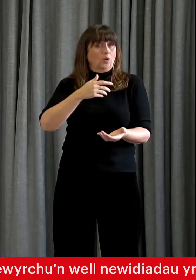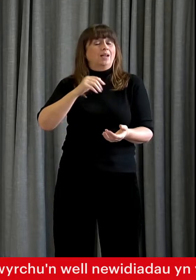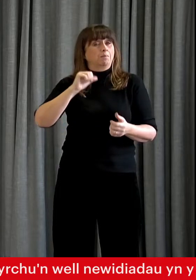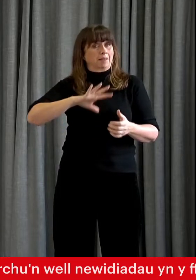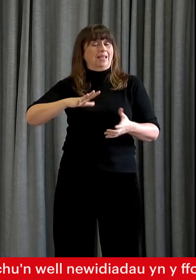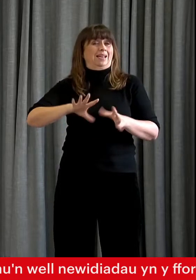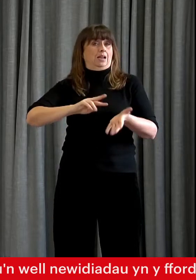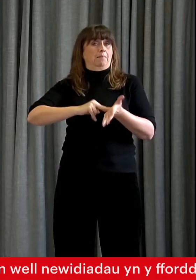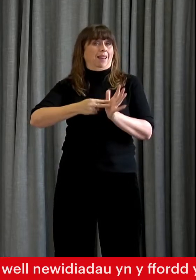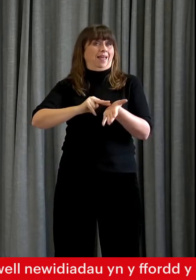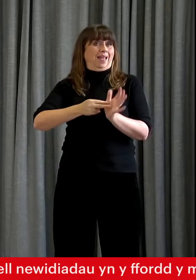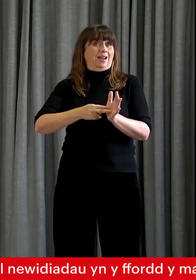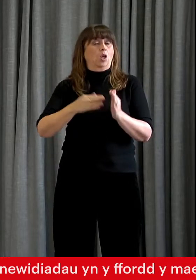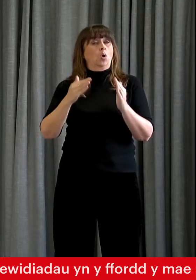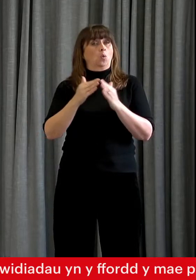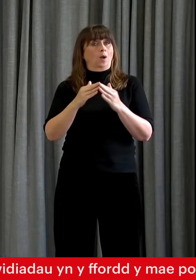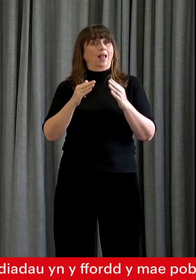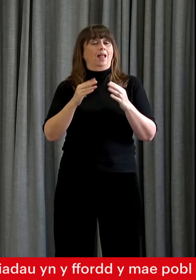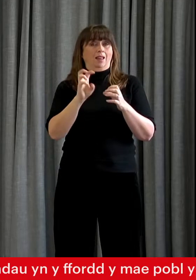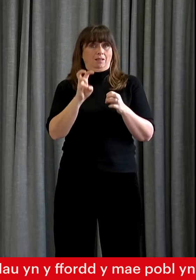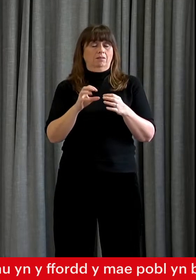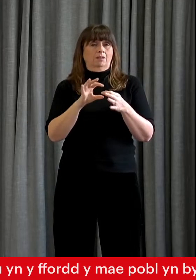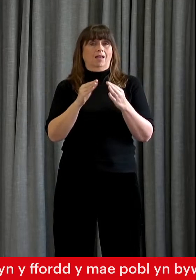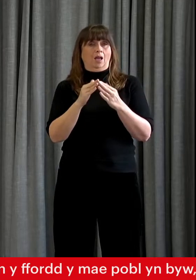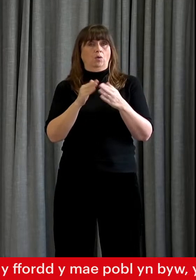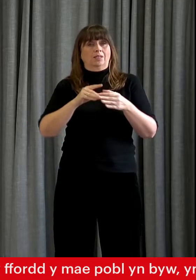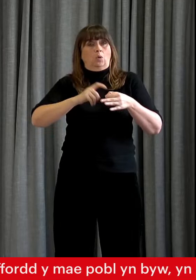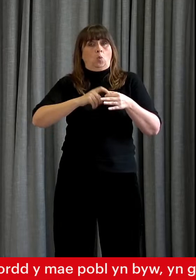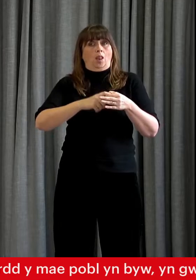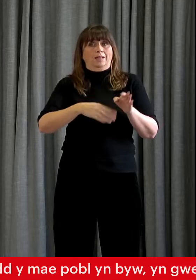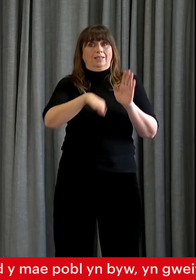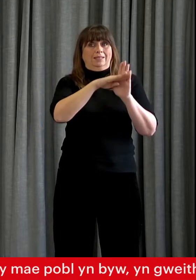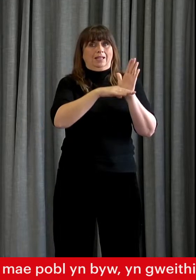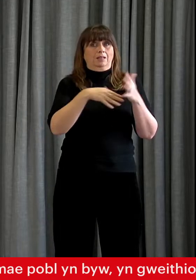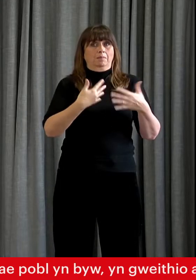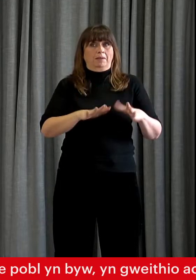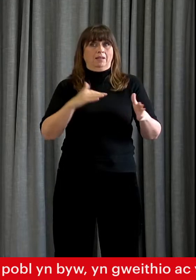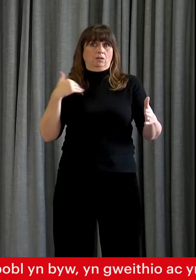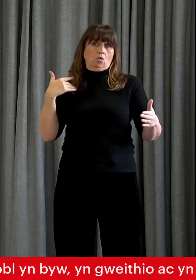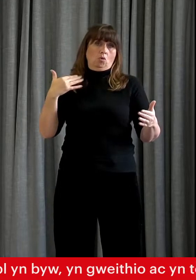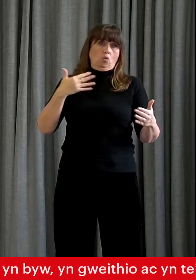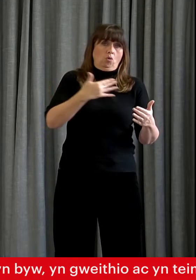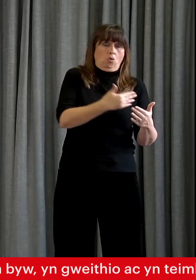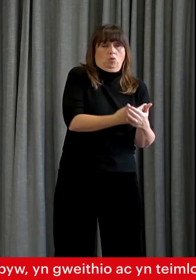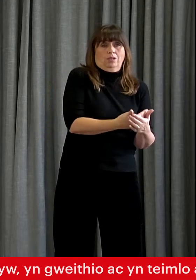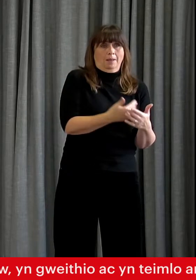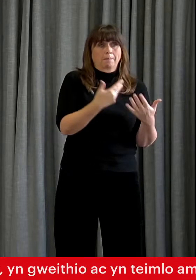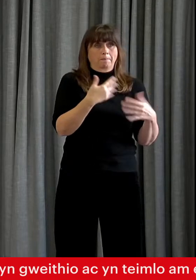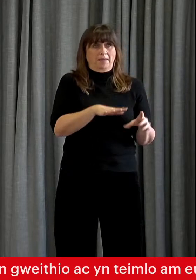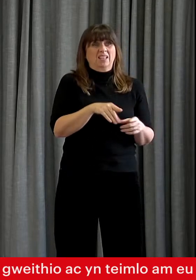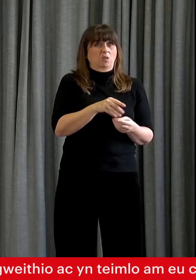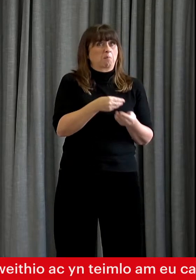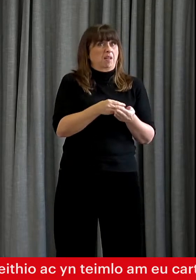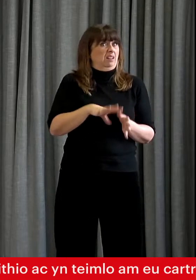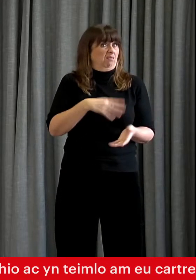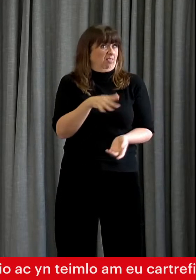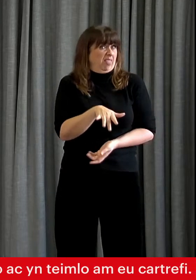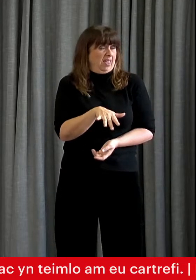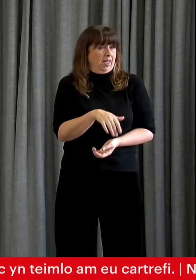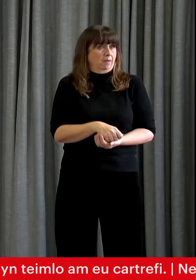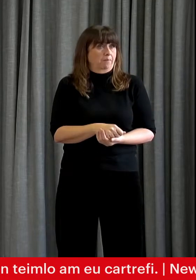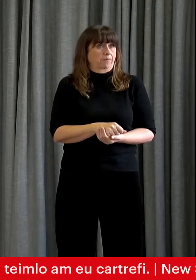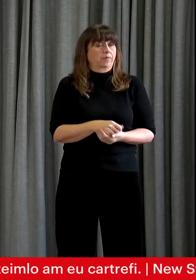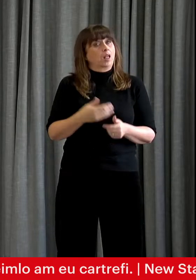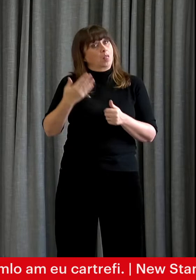housing stock. We've been working on the Welsh Housing Quality Standard for a considerable period of time now. I just want to tell you that at the beginning of the first Welsh